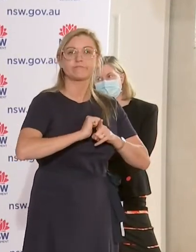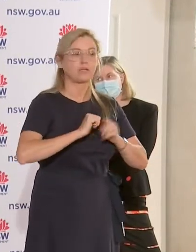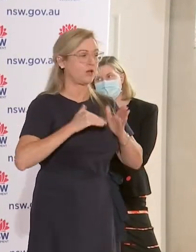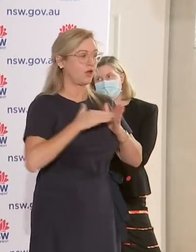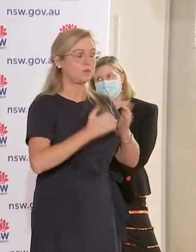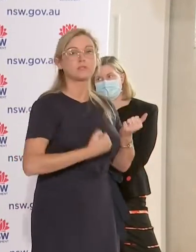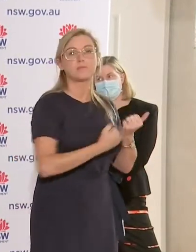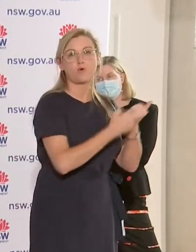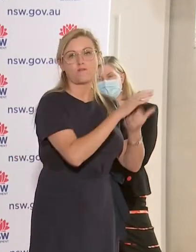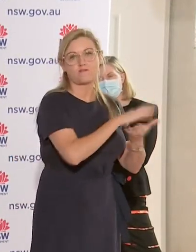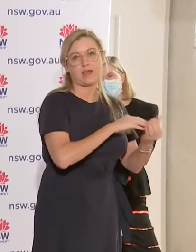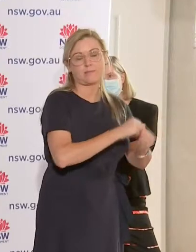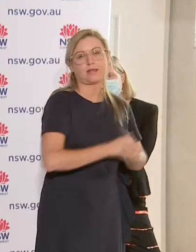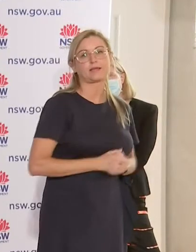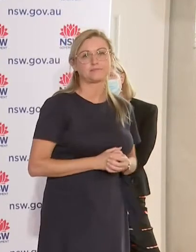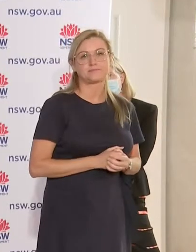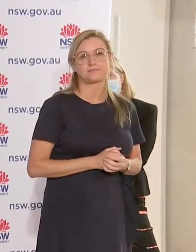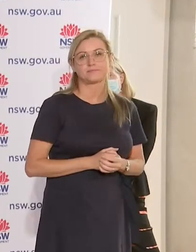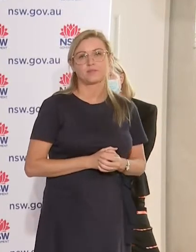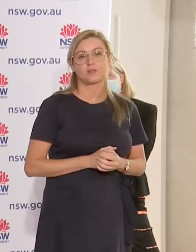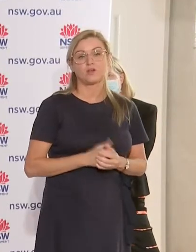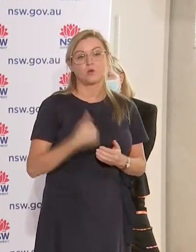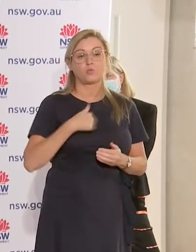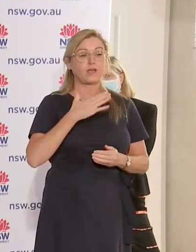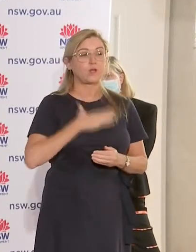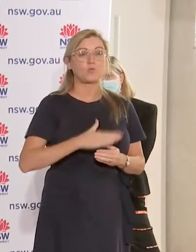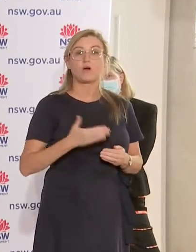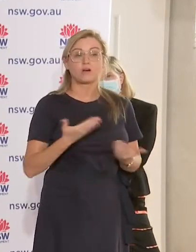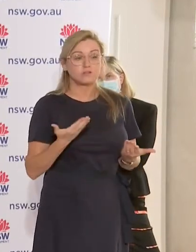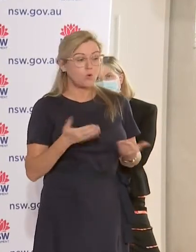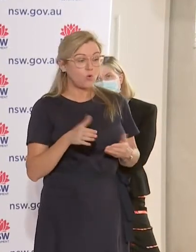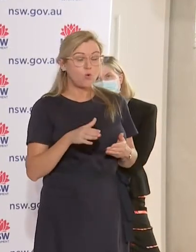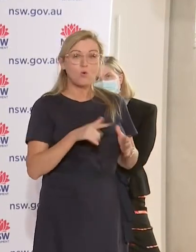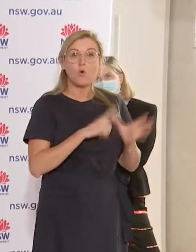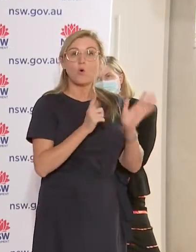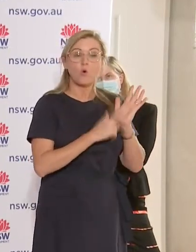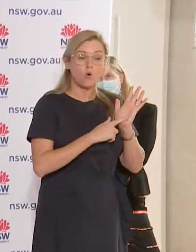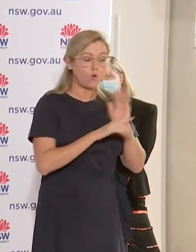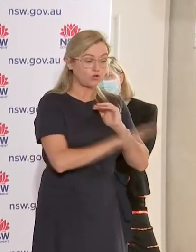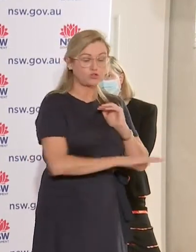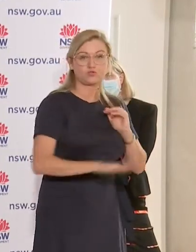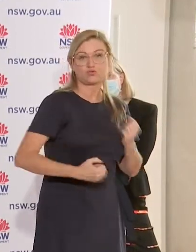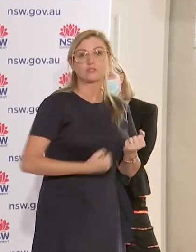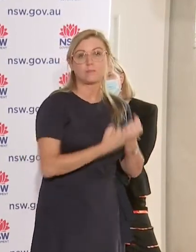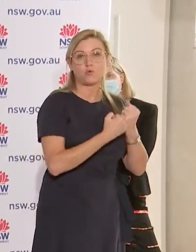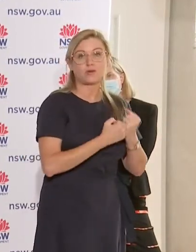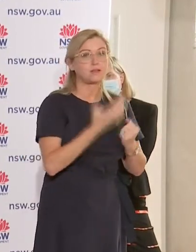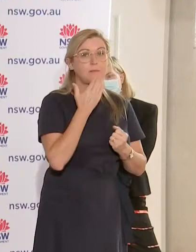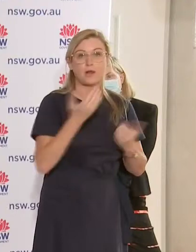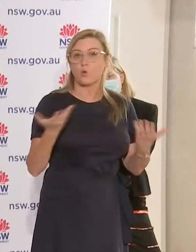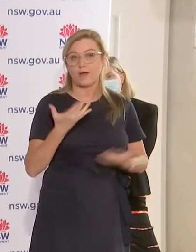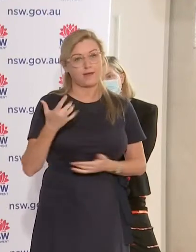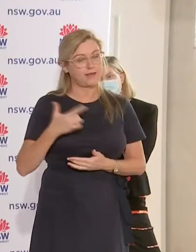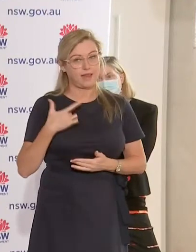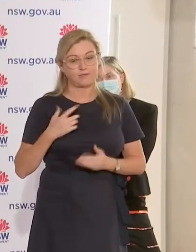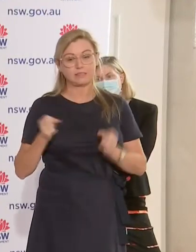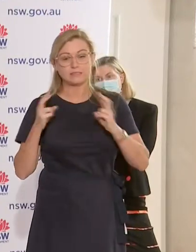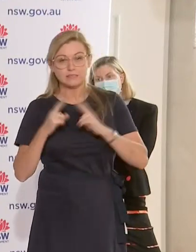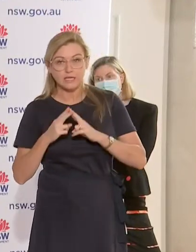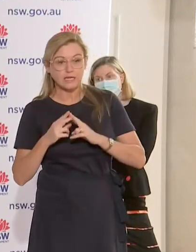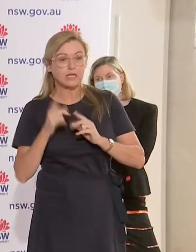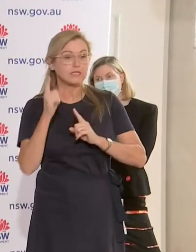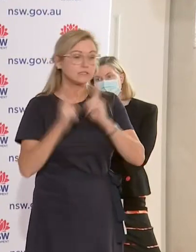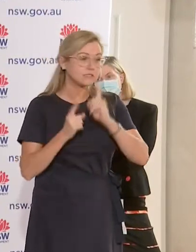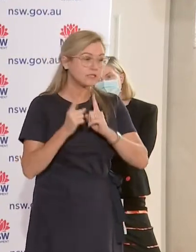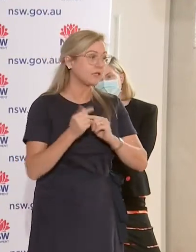make sure that all vulnerable children across the state are taken care of, COVID or not, but especially during COVID. And as you know, for